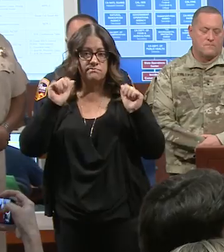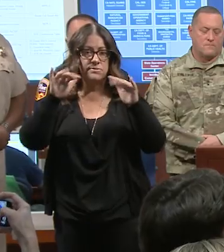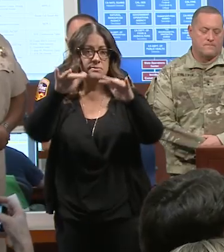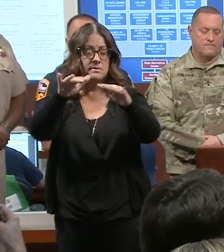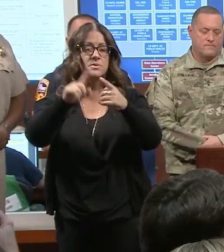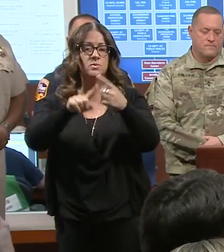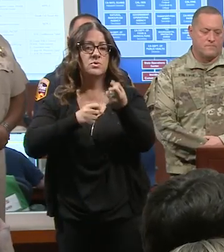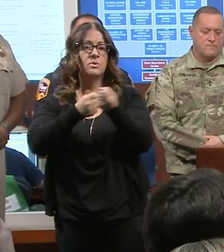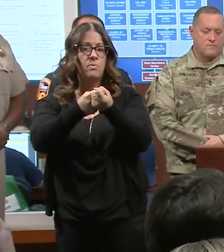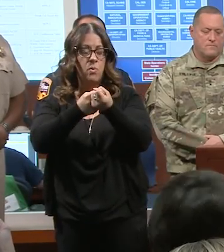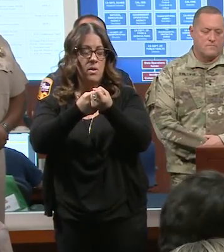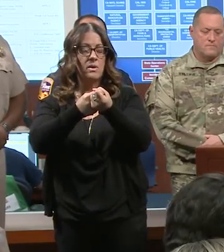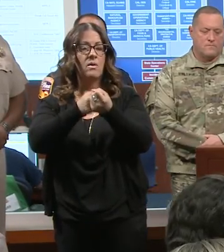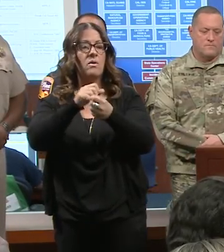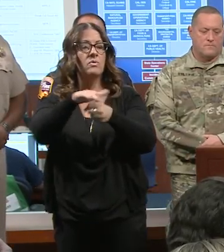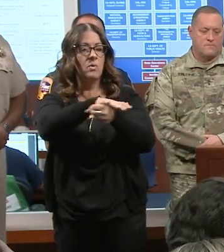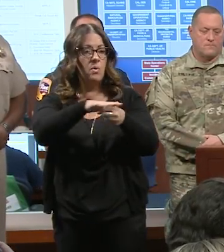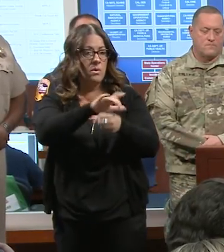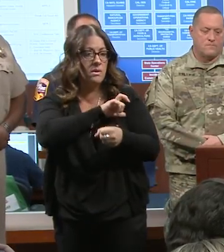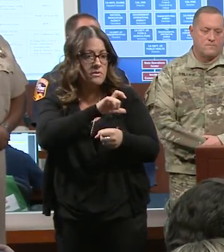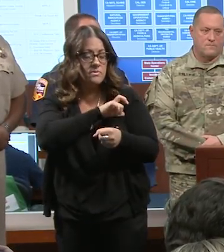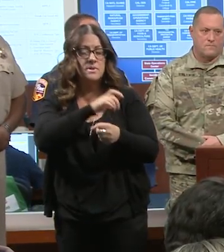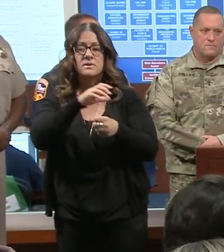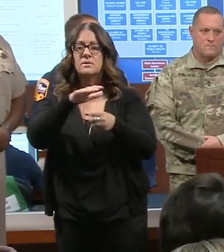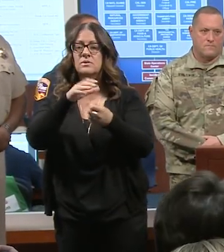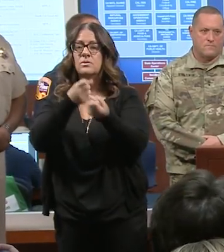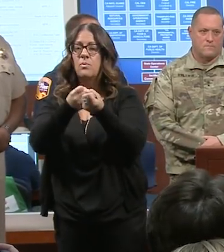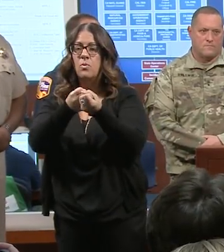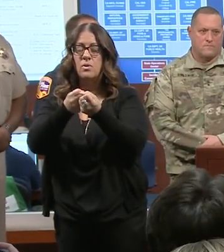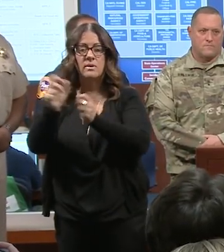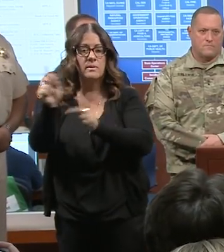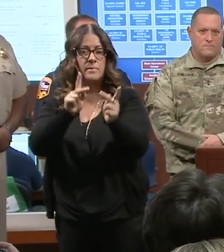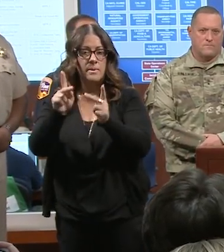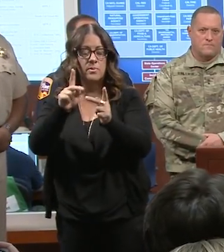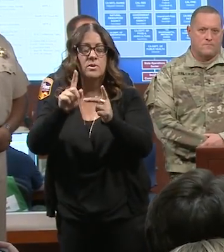in supporting our local authorities in the various fires,